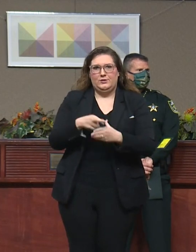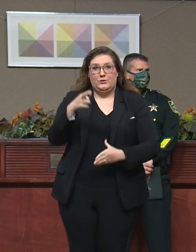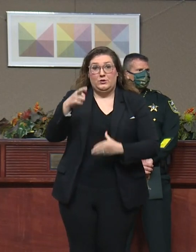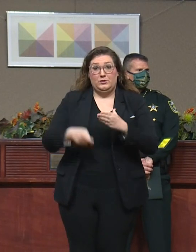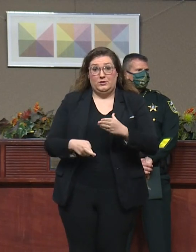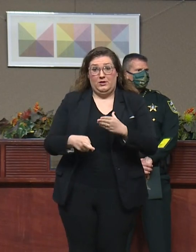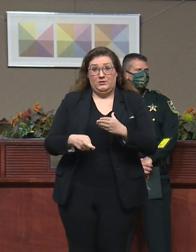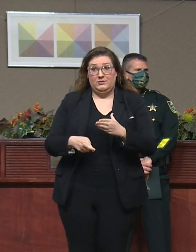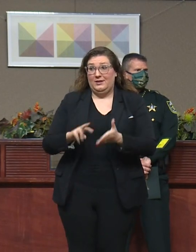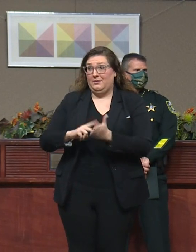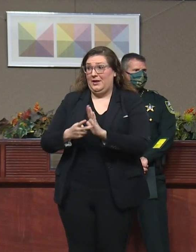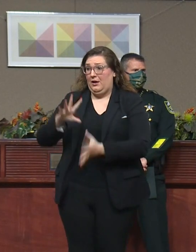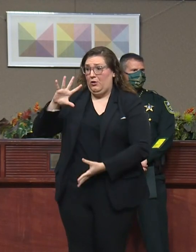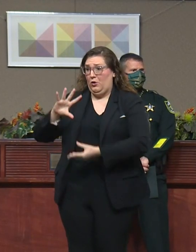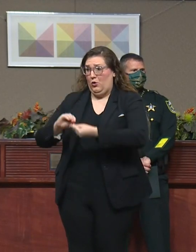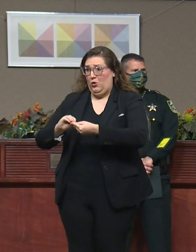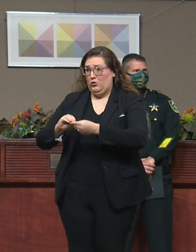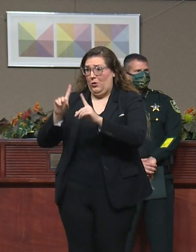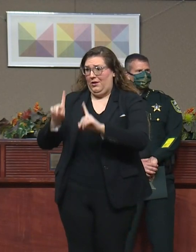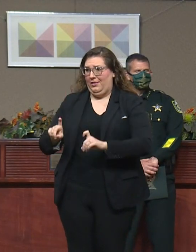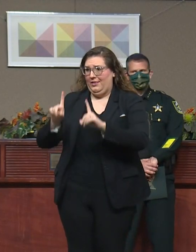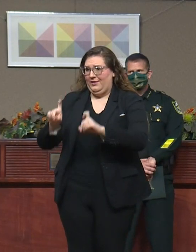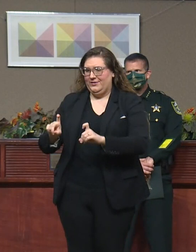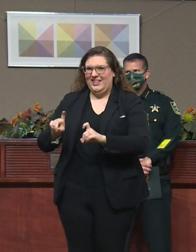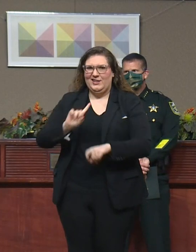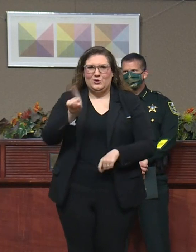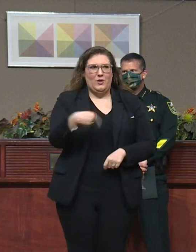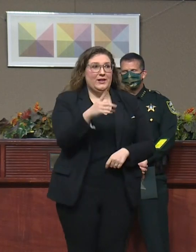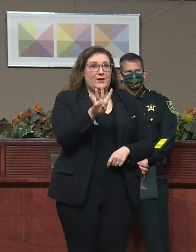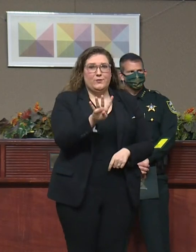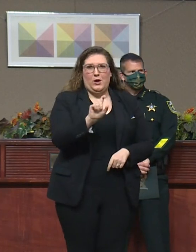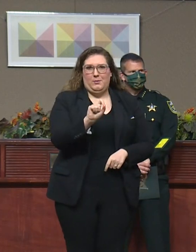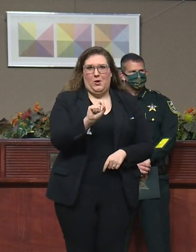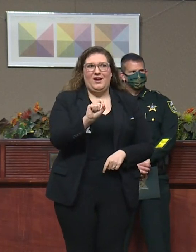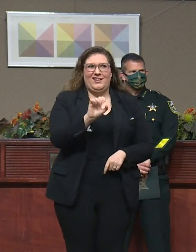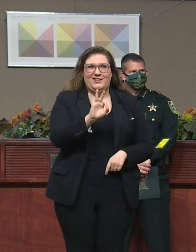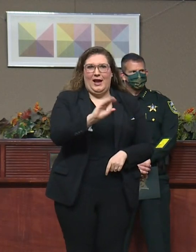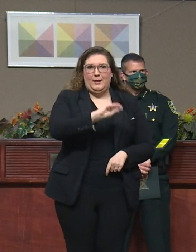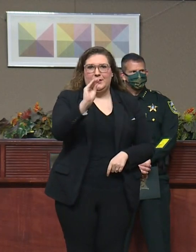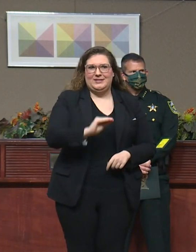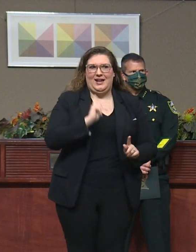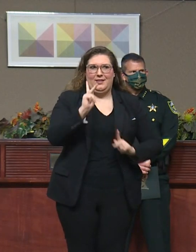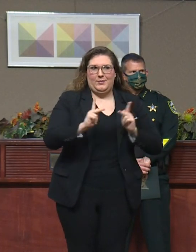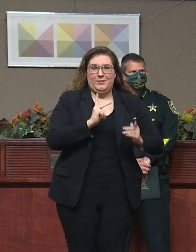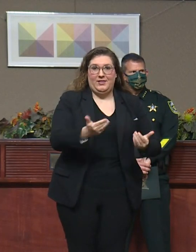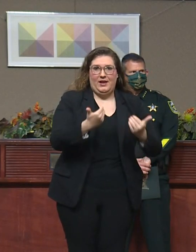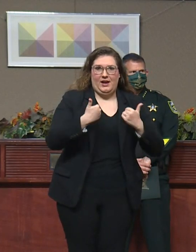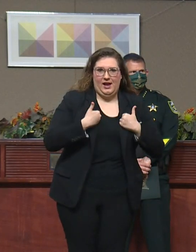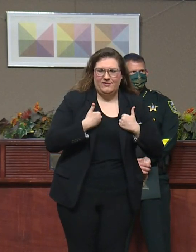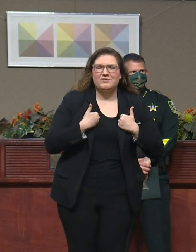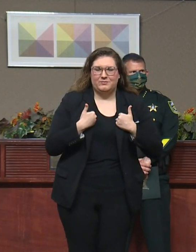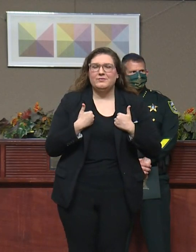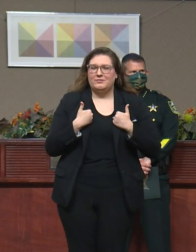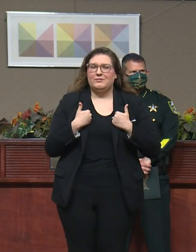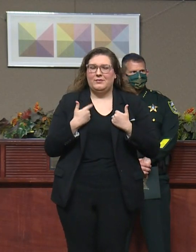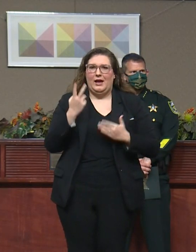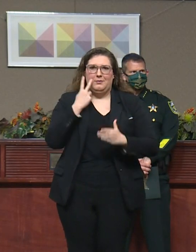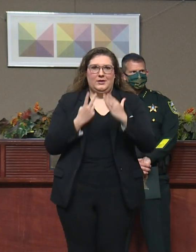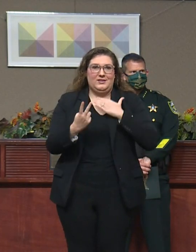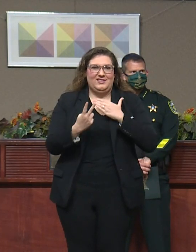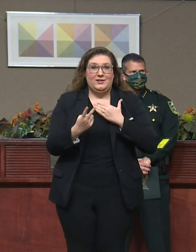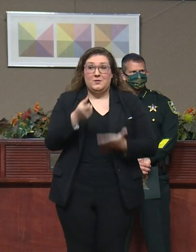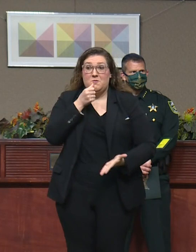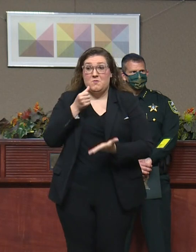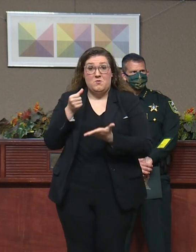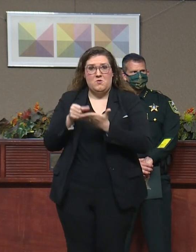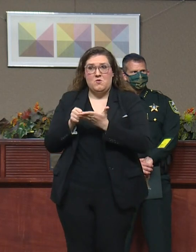I was waiting for this, so let me say this first. This is a letter that we received at the health department